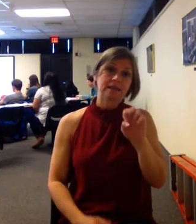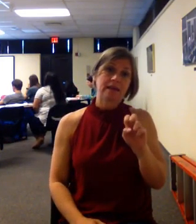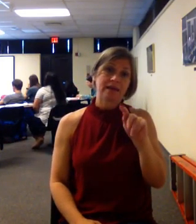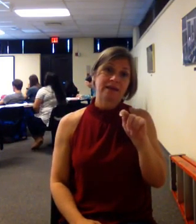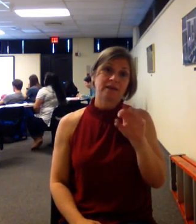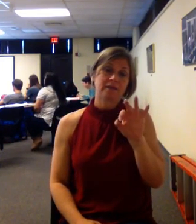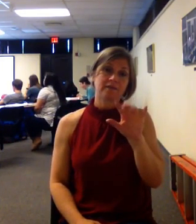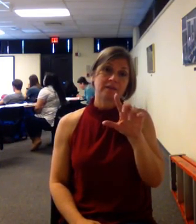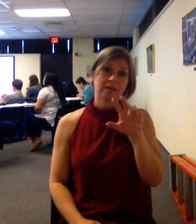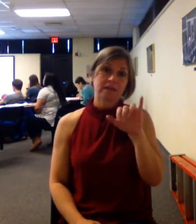it has a beta